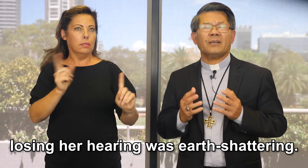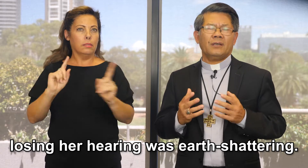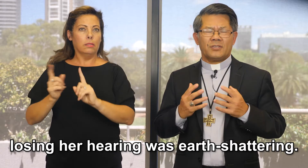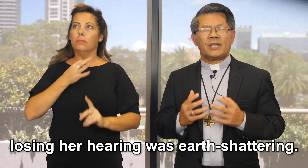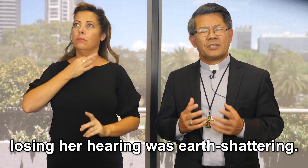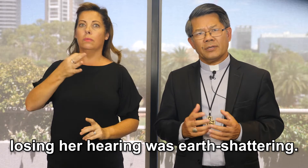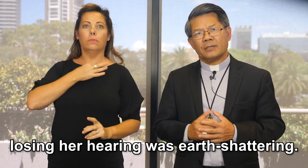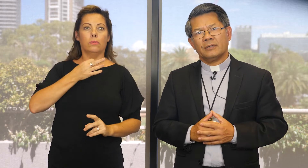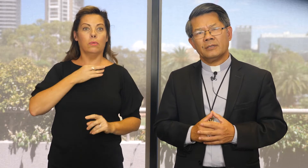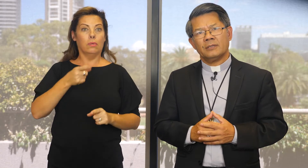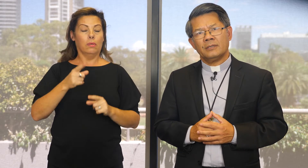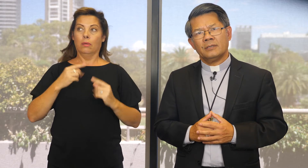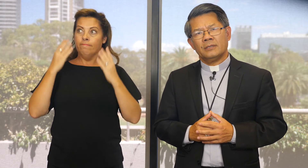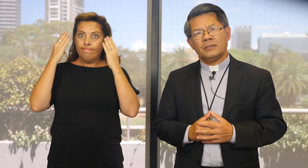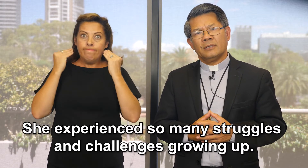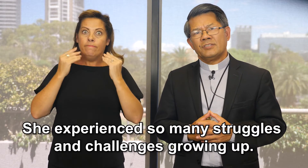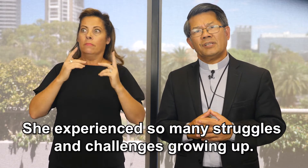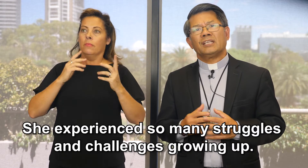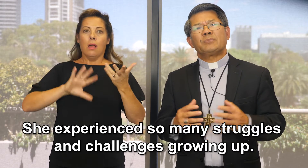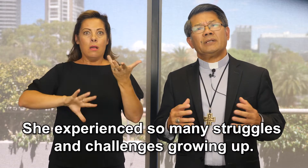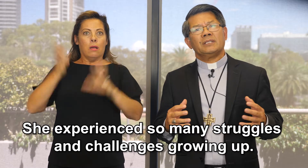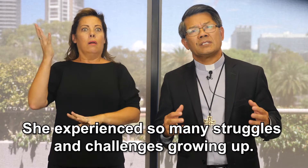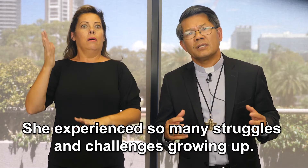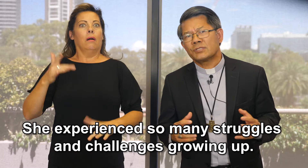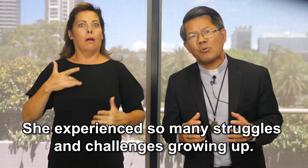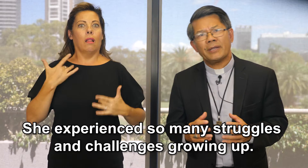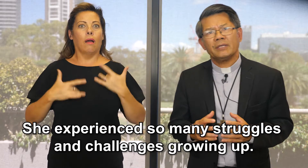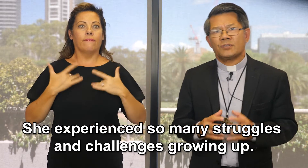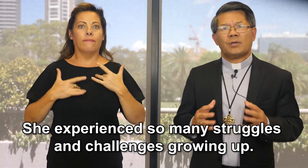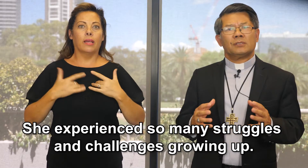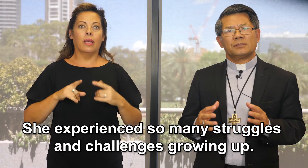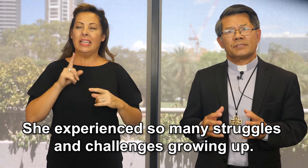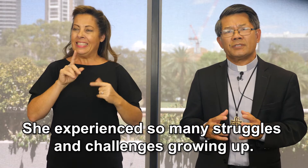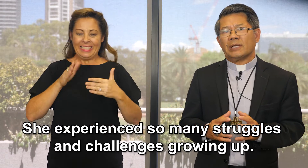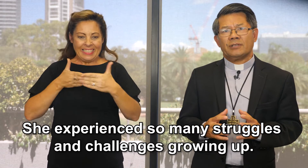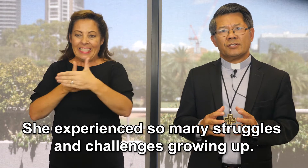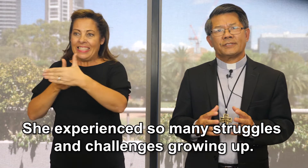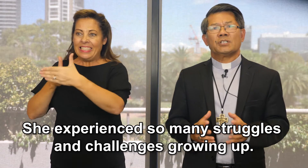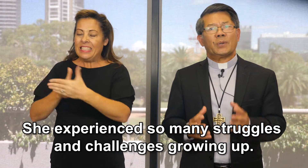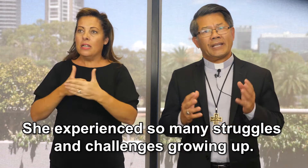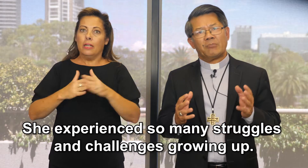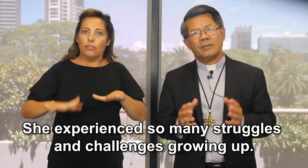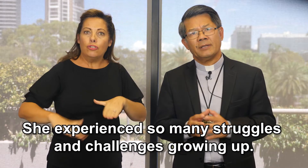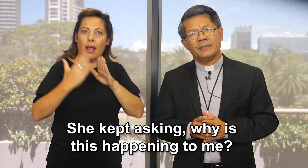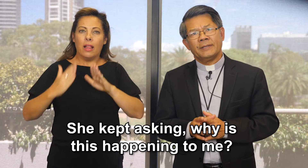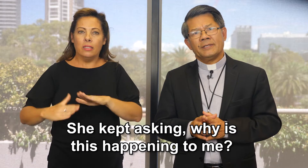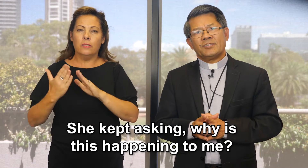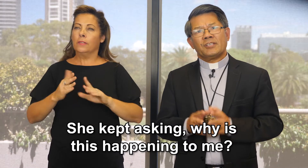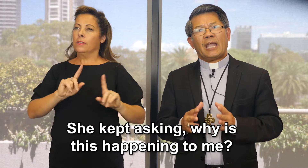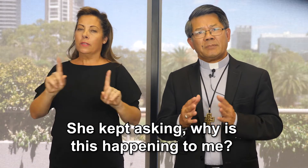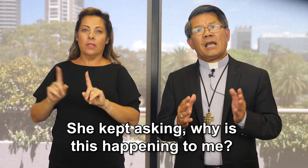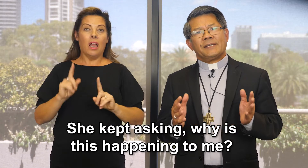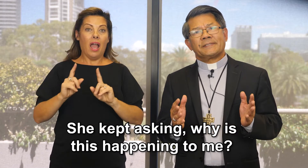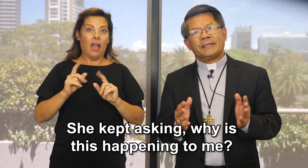was earth-shattering. She experienced so many struggles and challenges growing up.